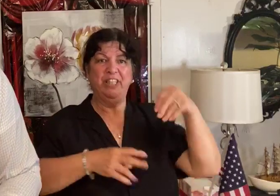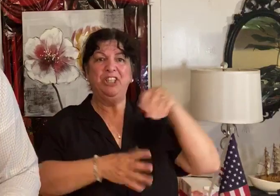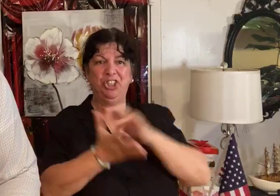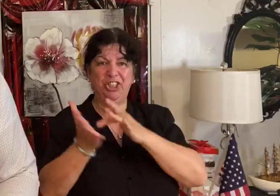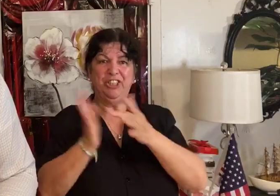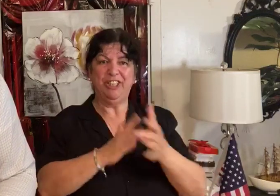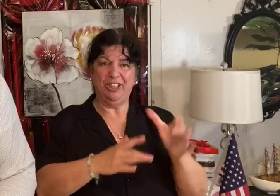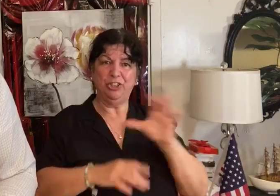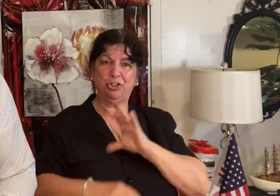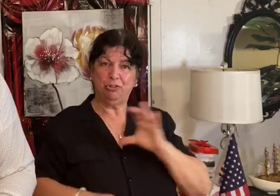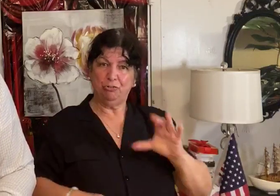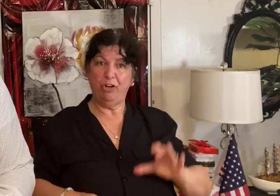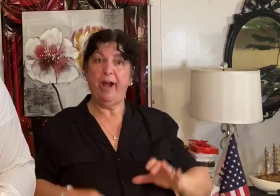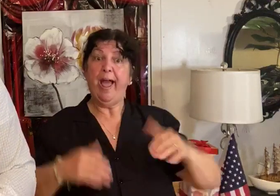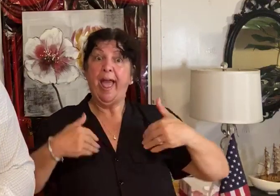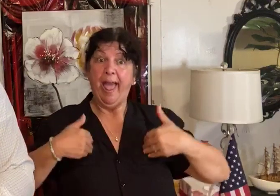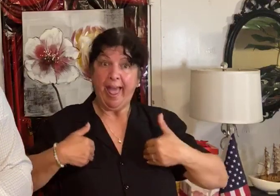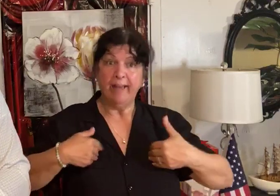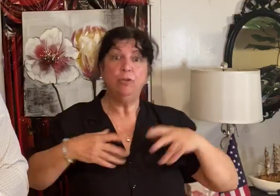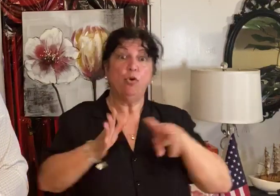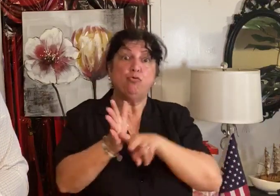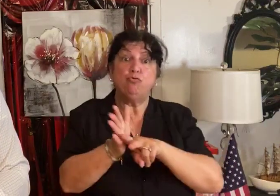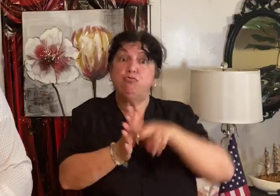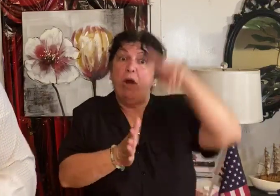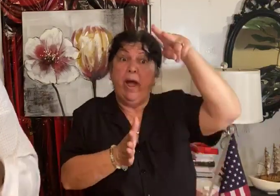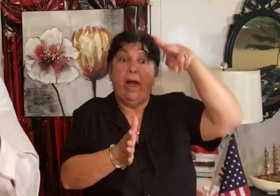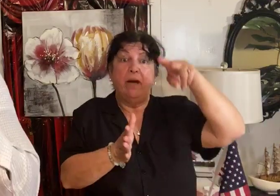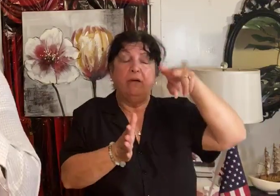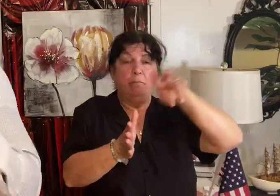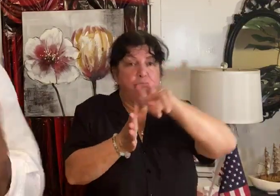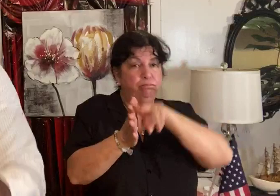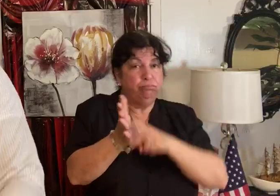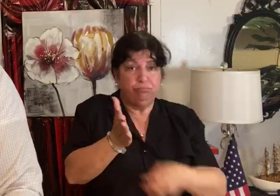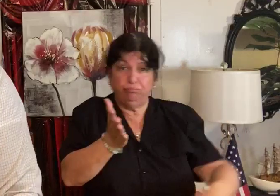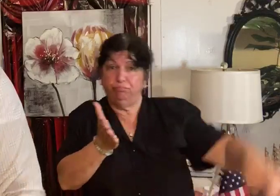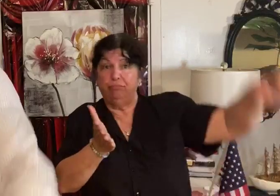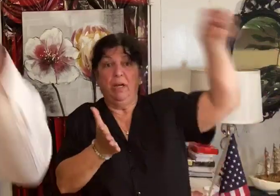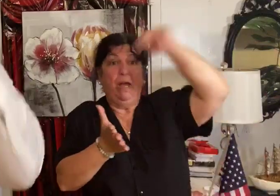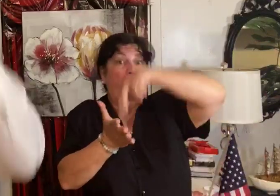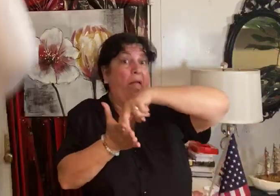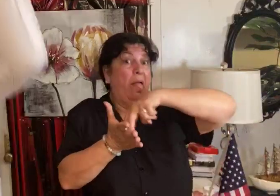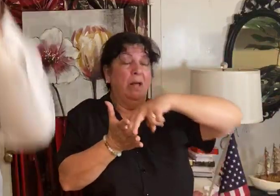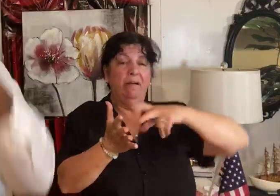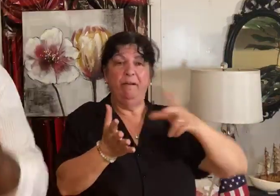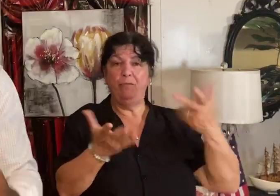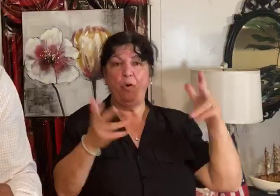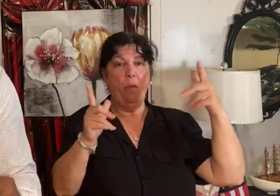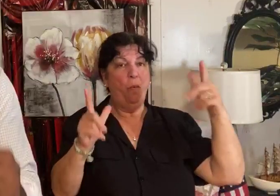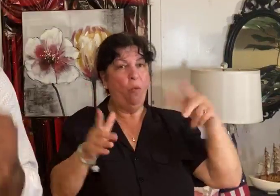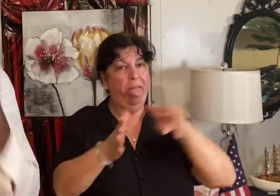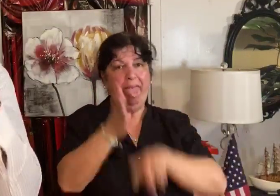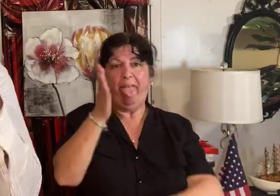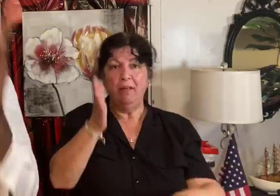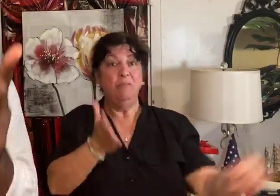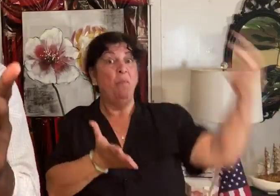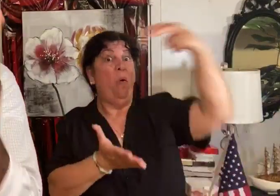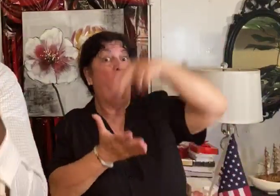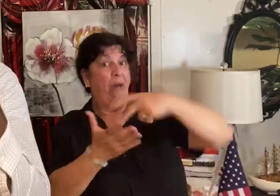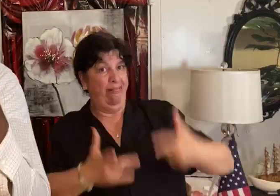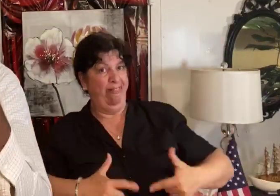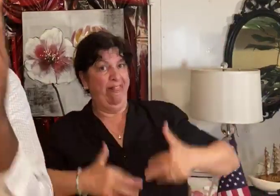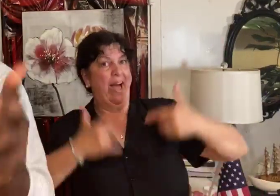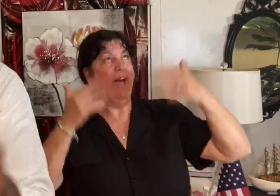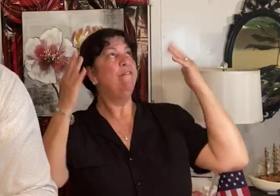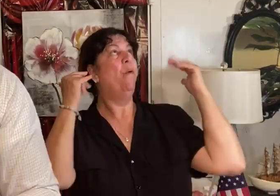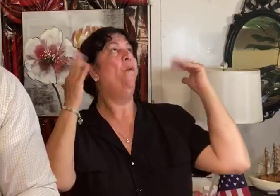Christ. We had victory over the grave. He's risen. We have forgiveness of sin, a hope for heaven. People